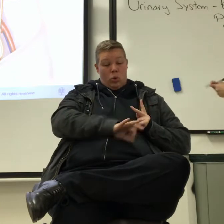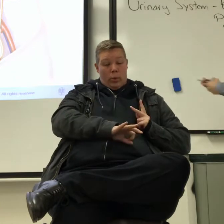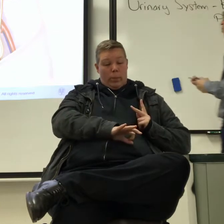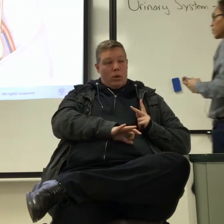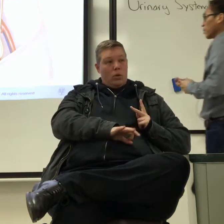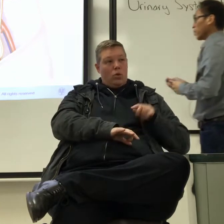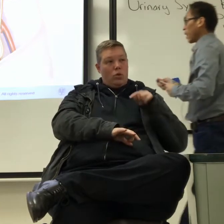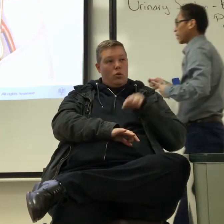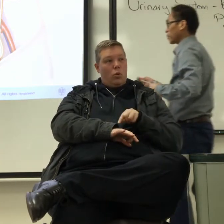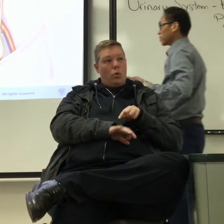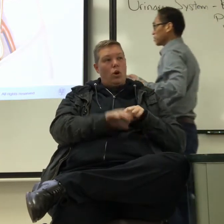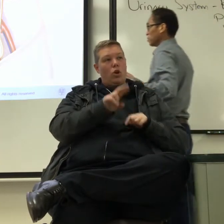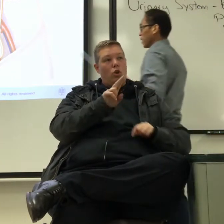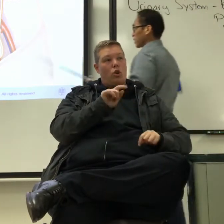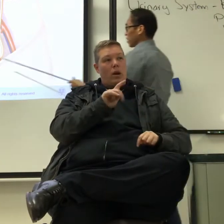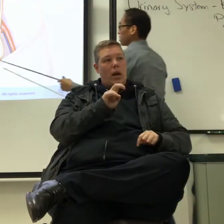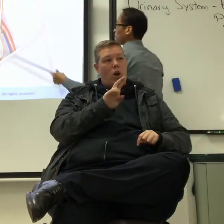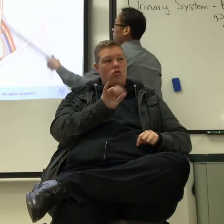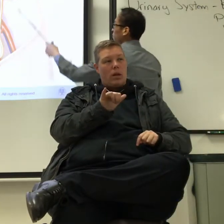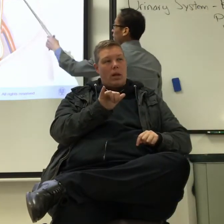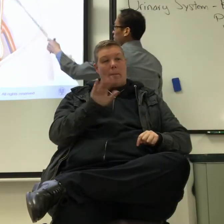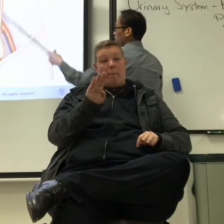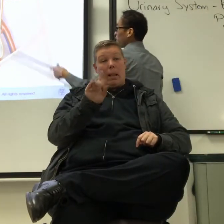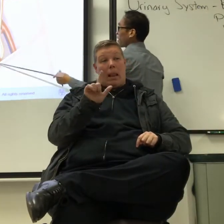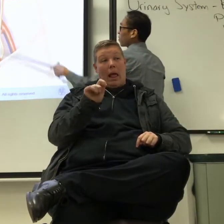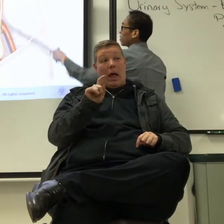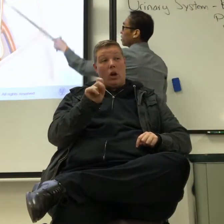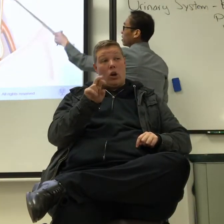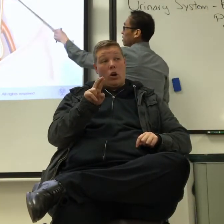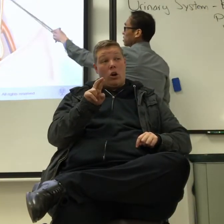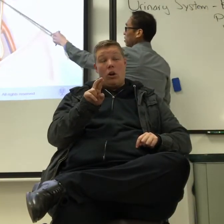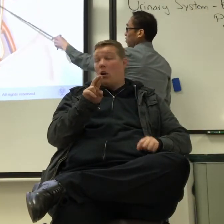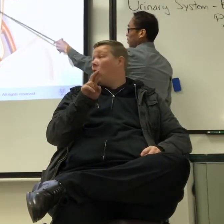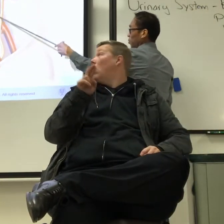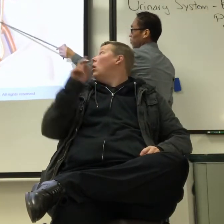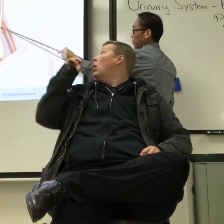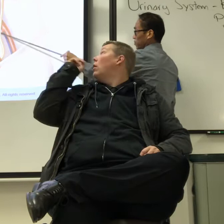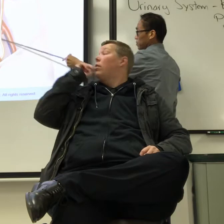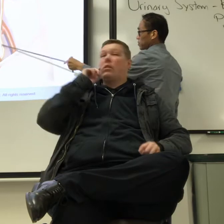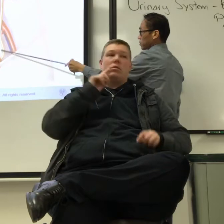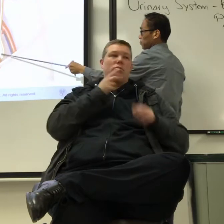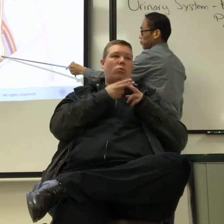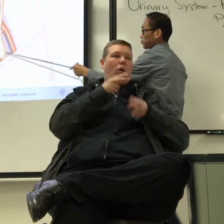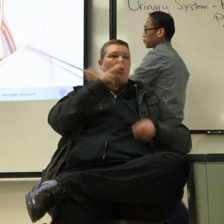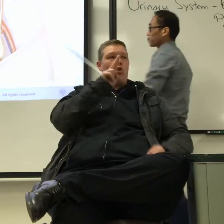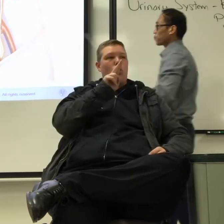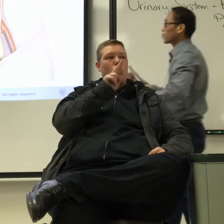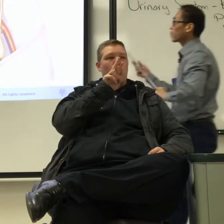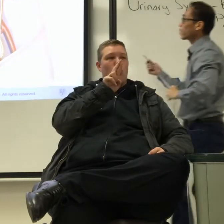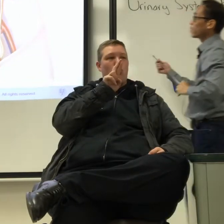down to the urinary bladder, this tube that carries it from there to there, are the ureters.